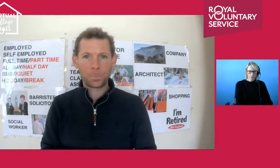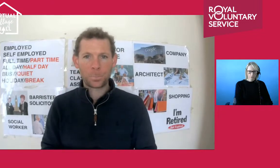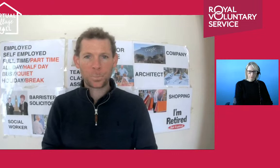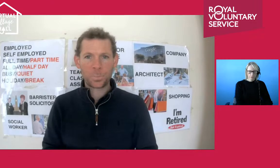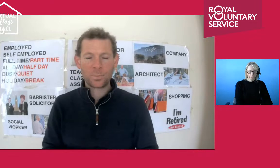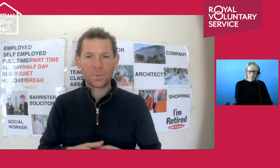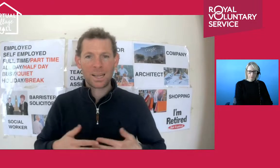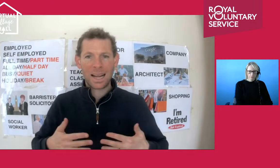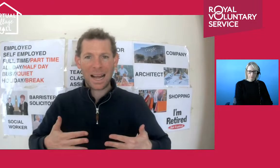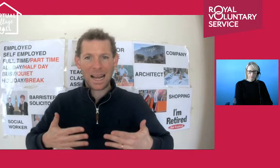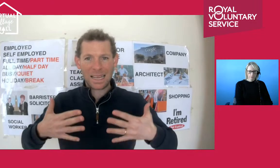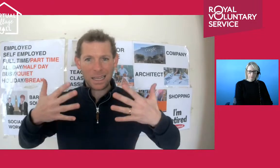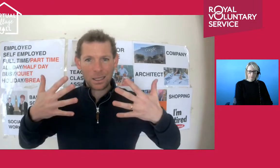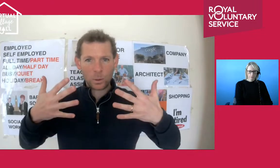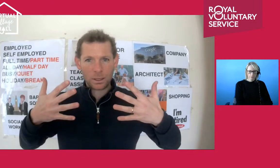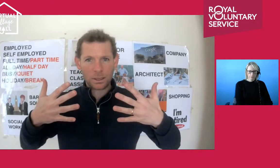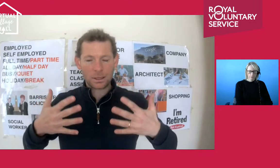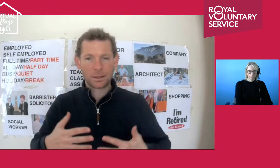carpenter,